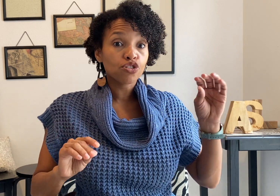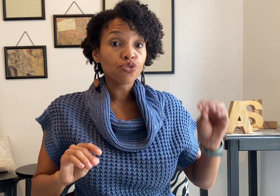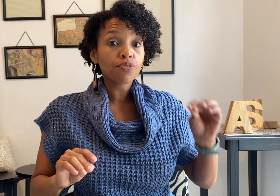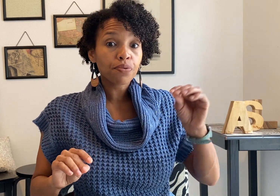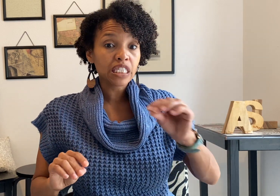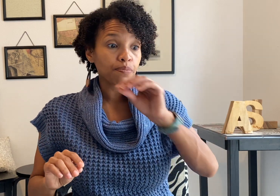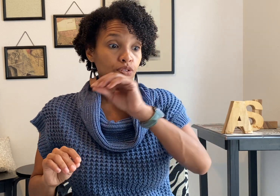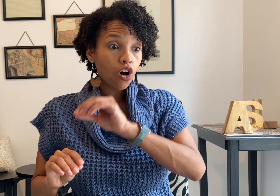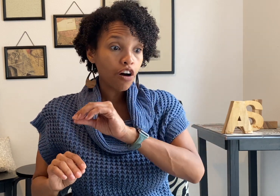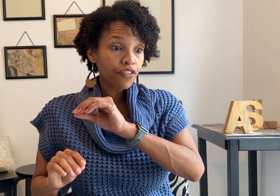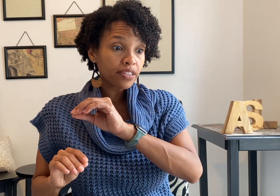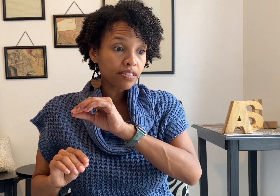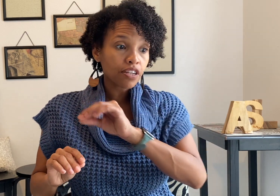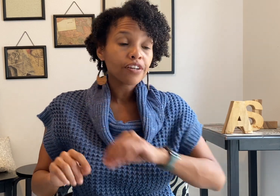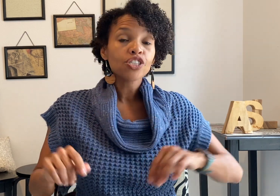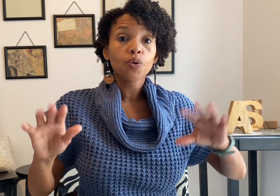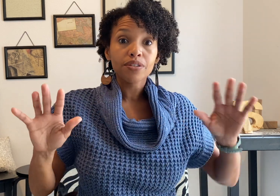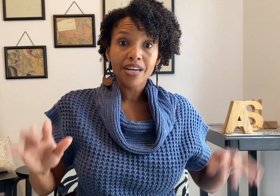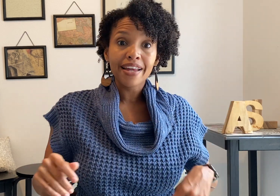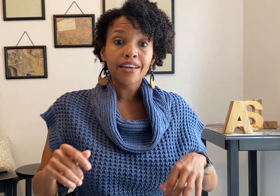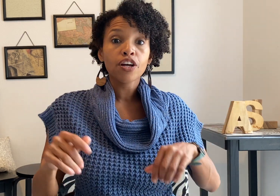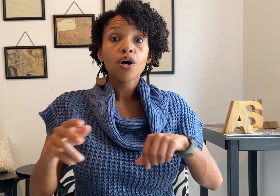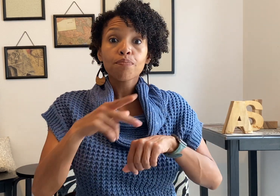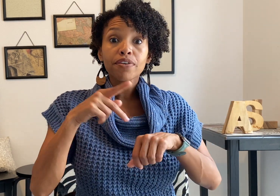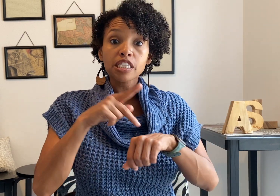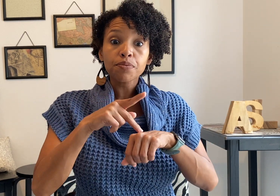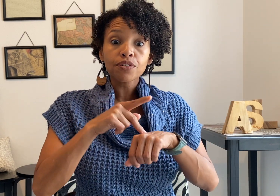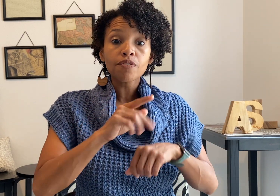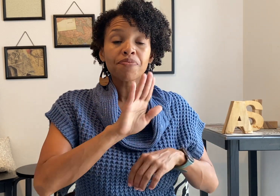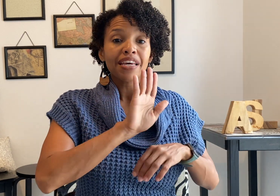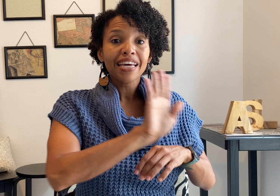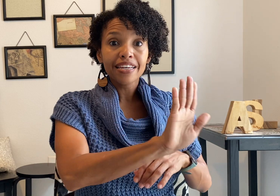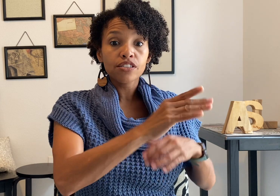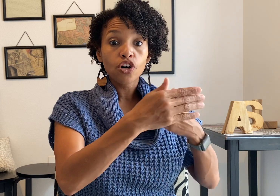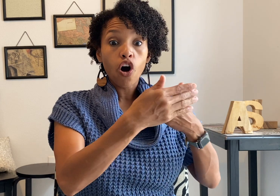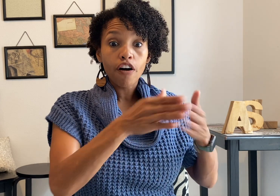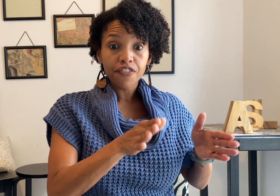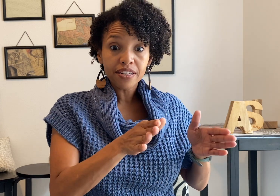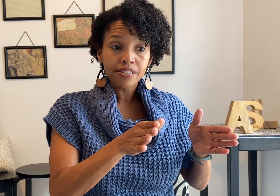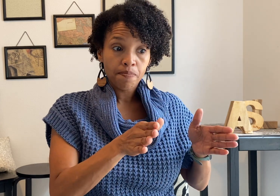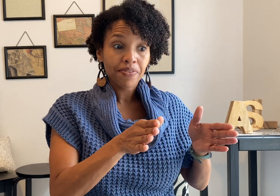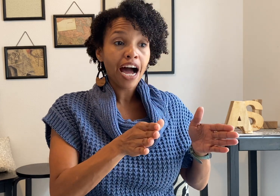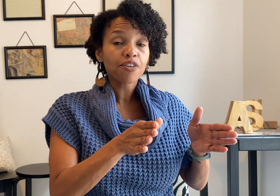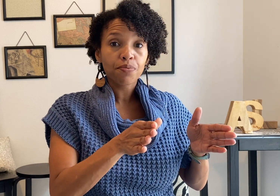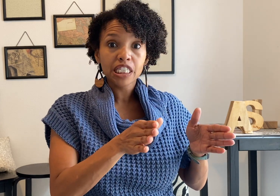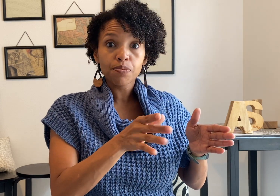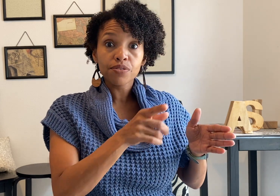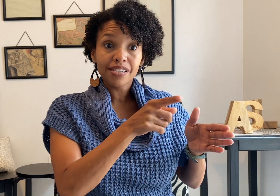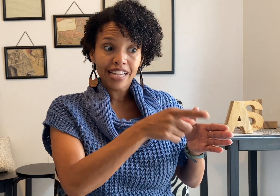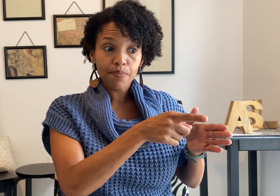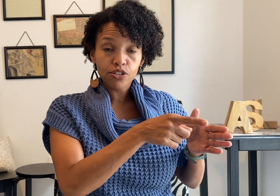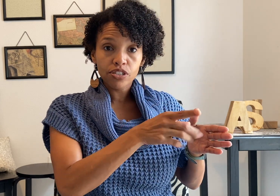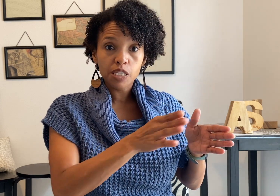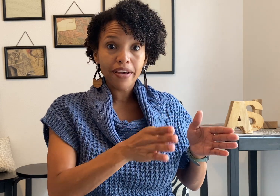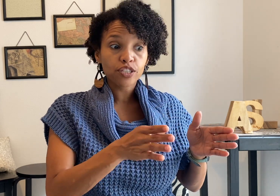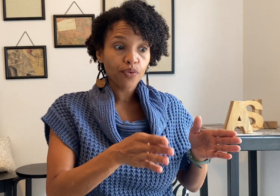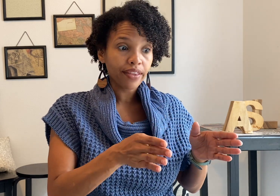the principal's office. So we're signing principal, his office. Now the principal's established in space right